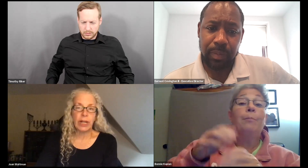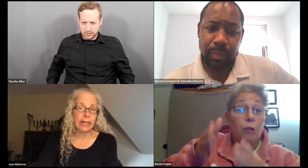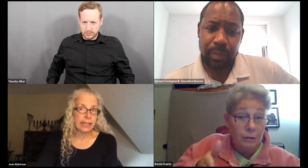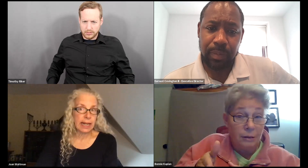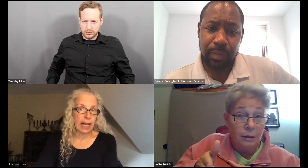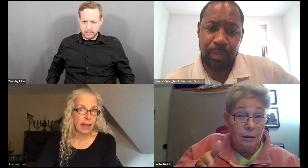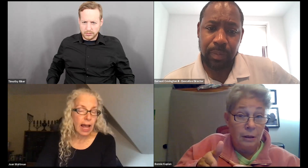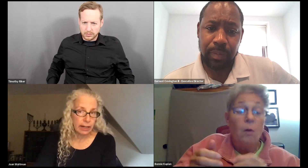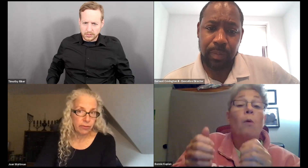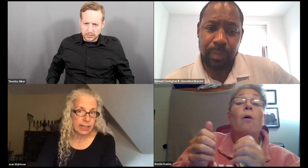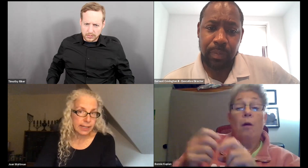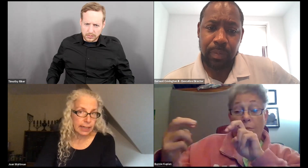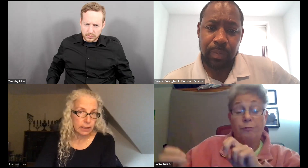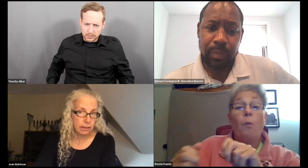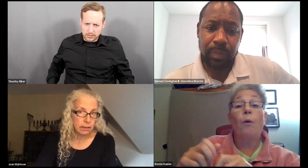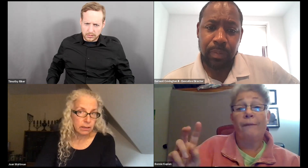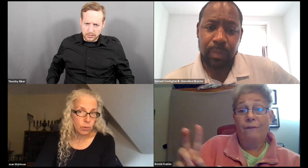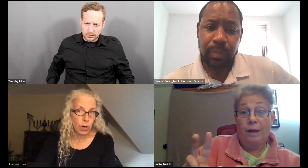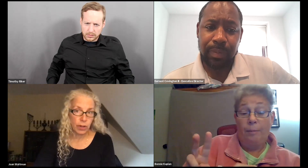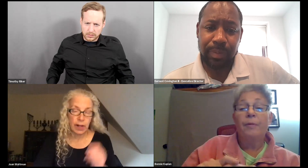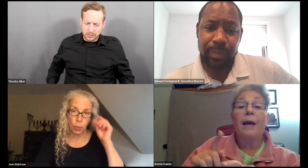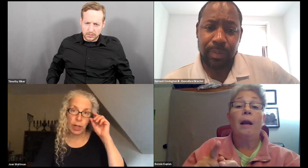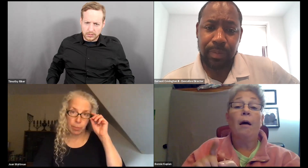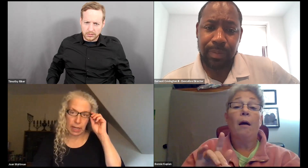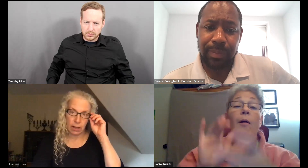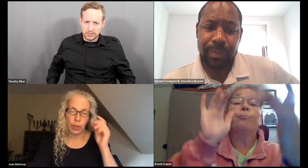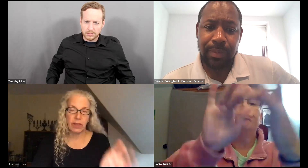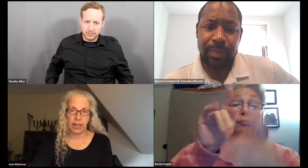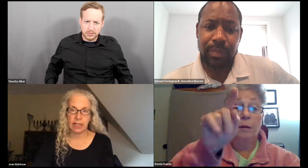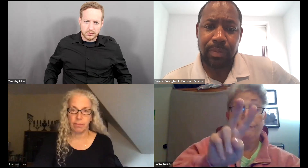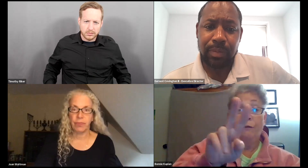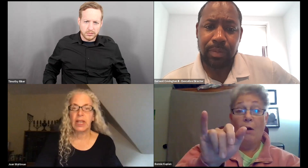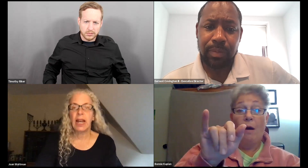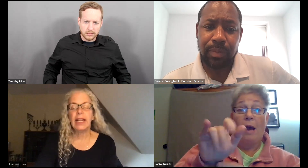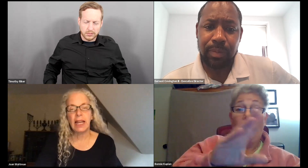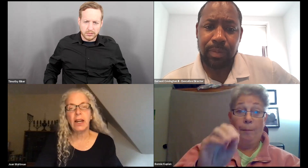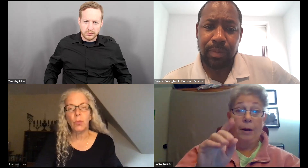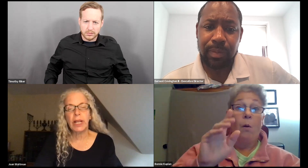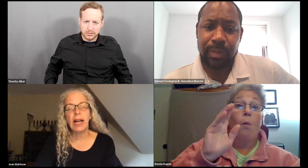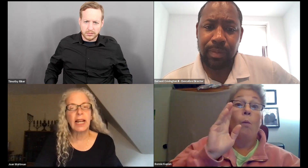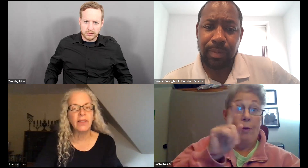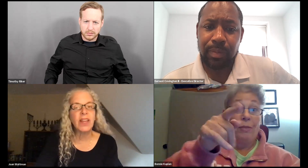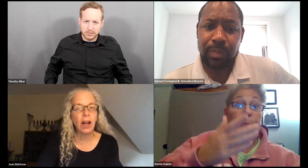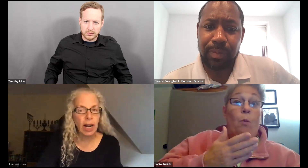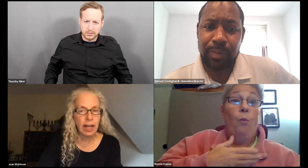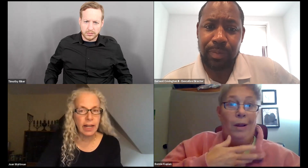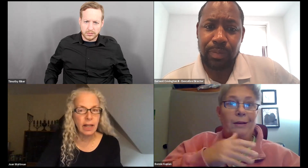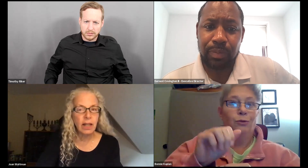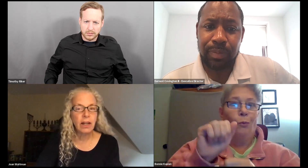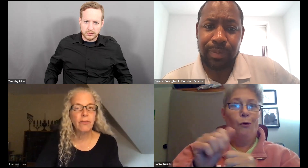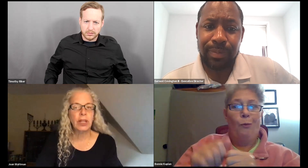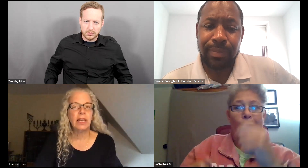could bring in a CDI live on site where they're with me, with the victim. And then we contact the